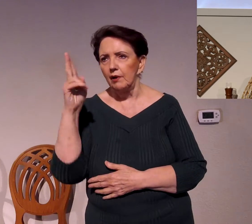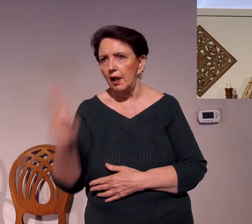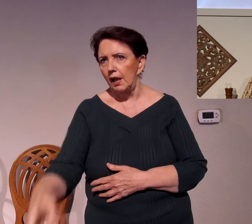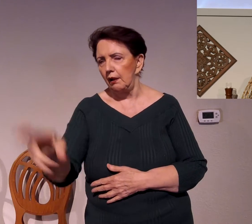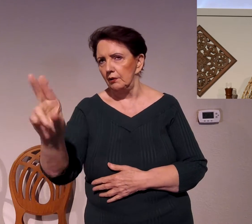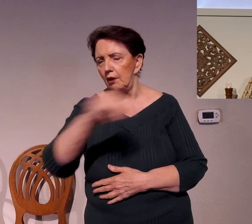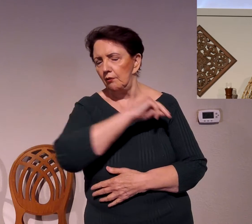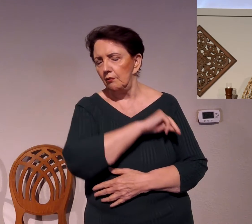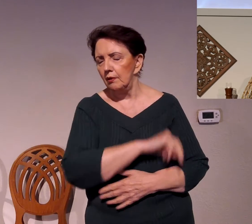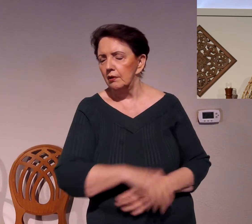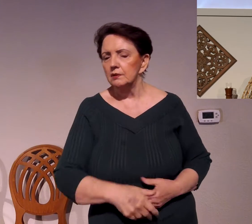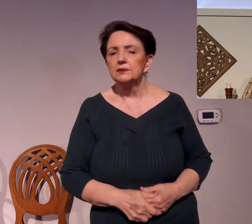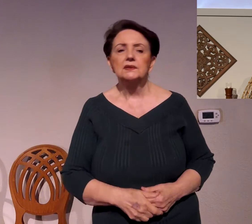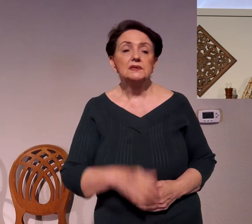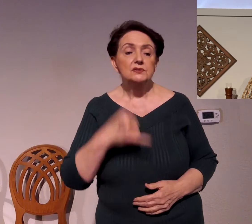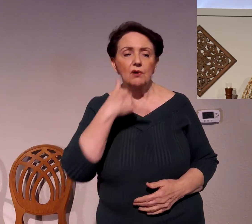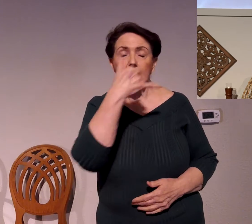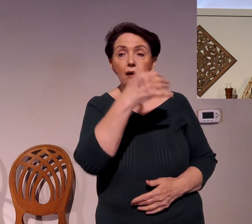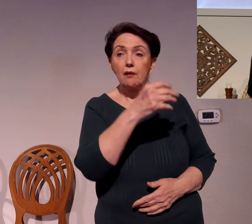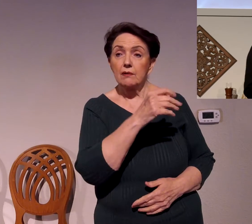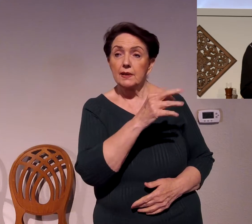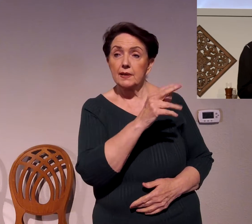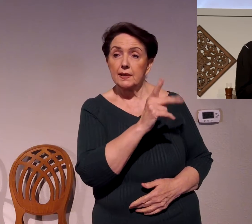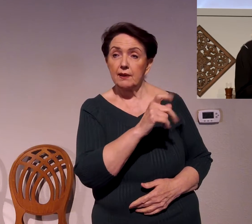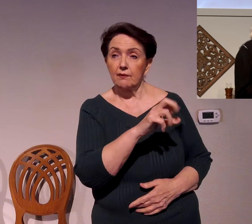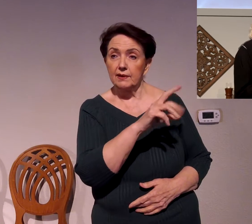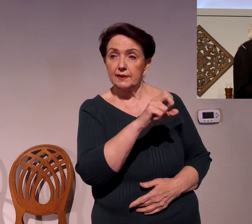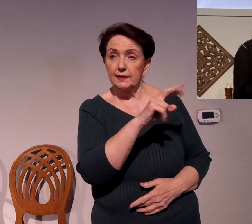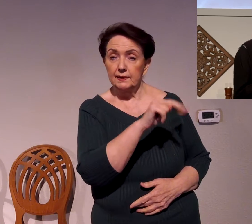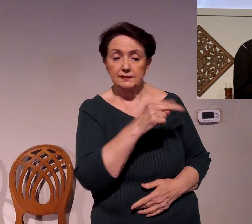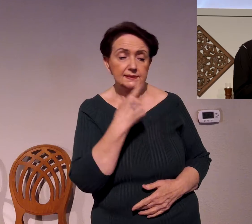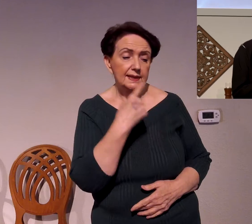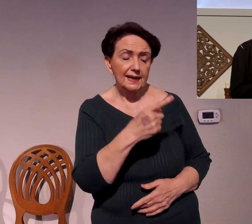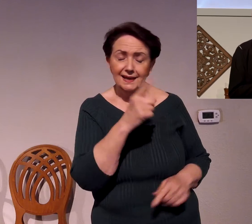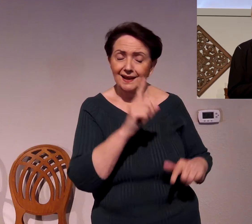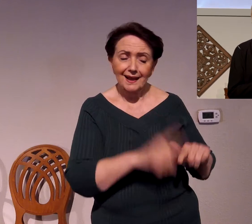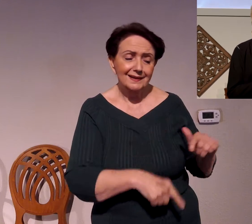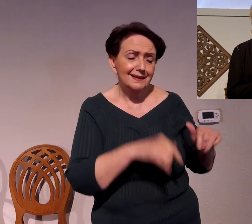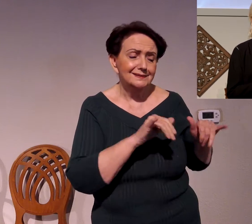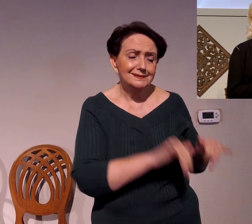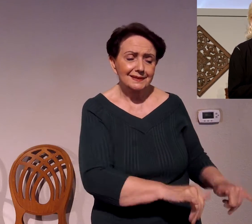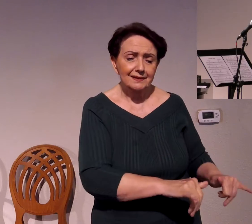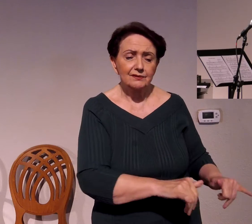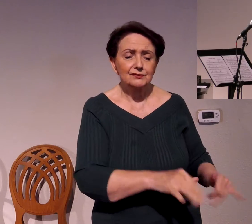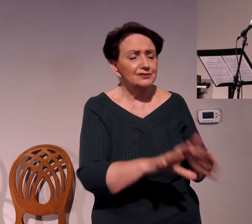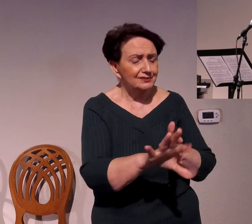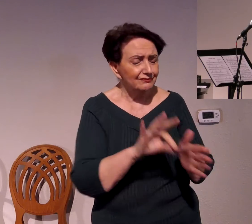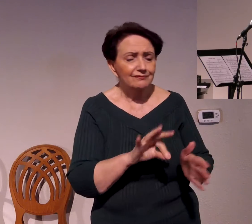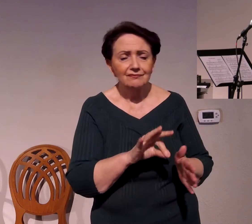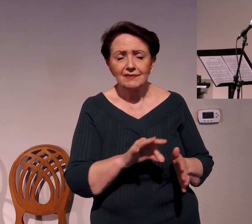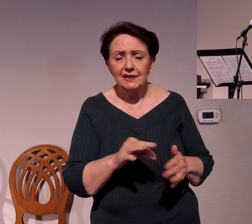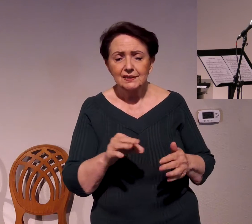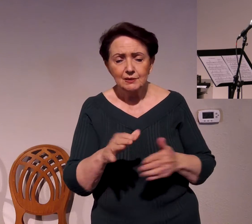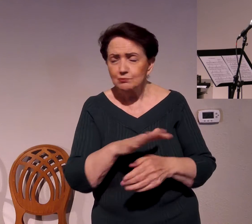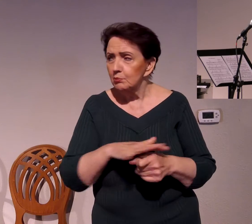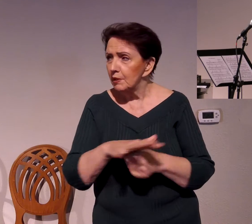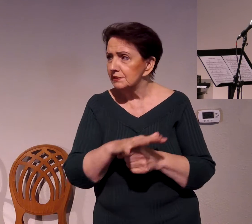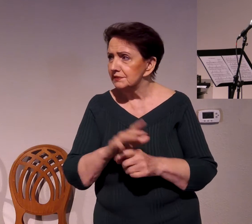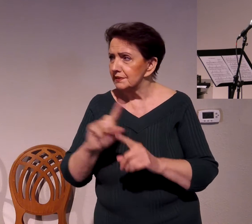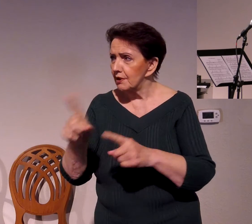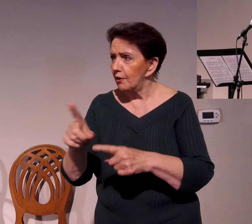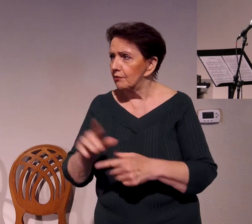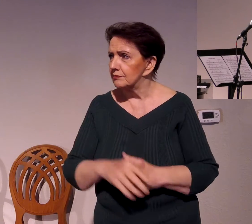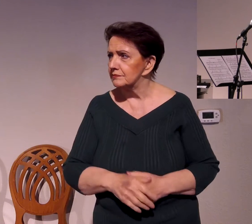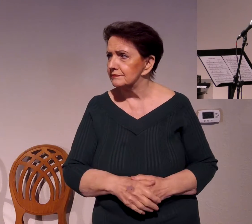And so I got to call Karen and say, "I can't stay here. I don't know what to do." And she said, "Just find a place and go. It doesn't matter." Because this was also lovely, fit